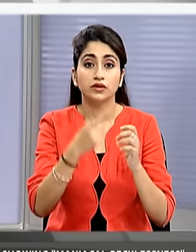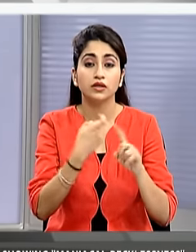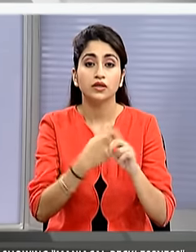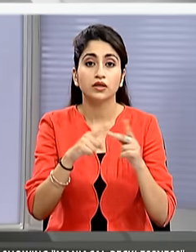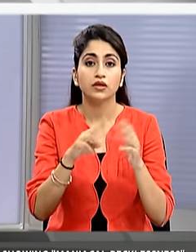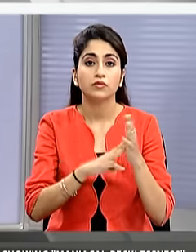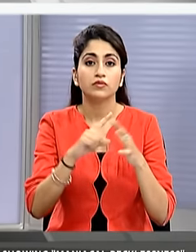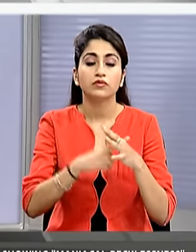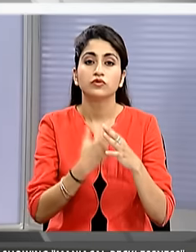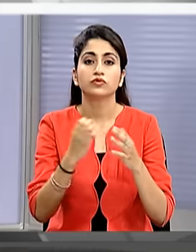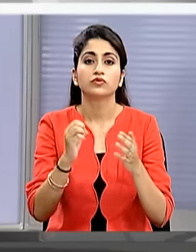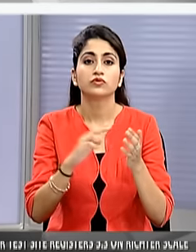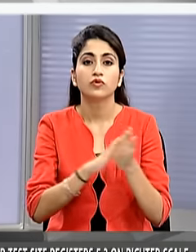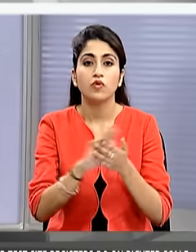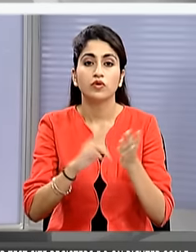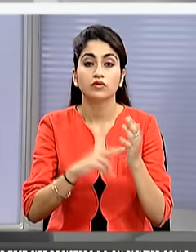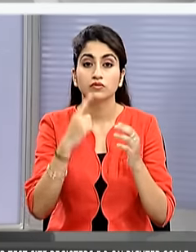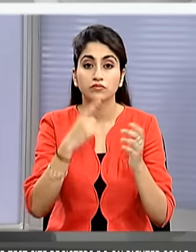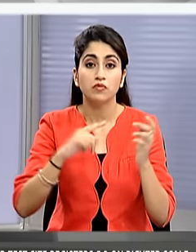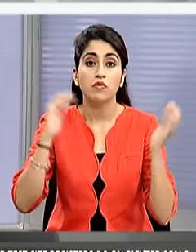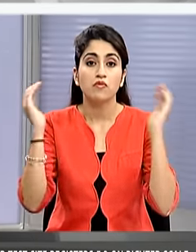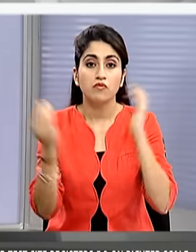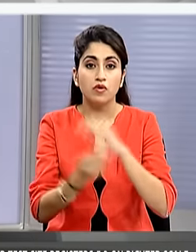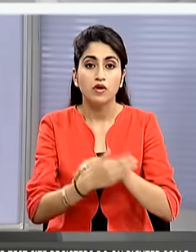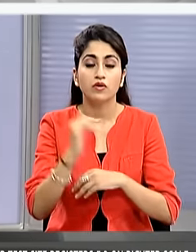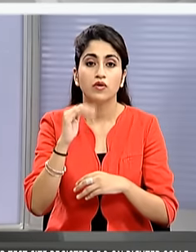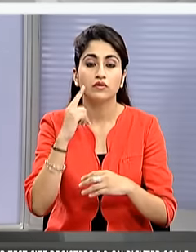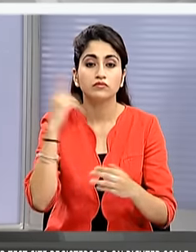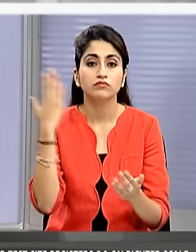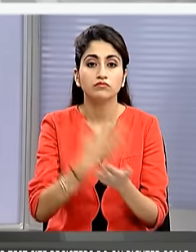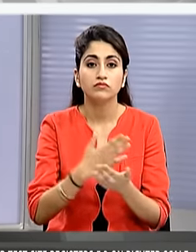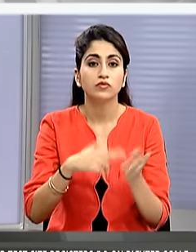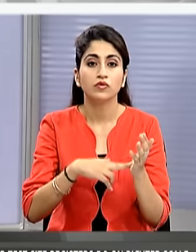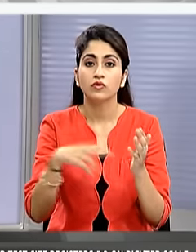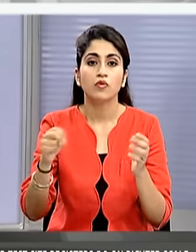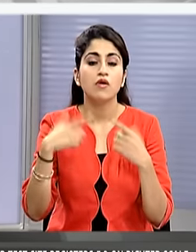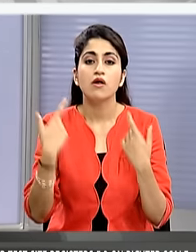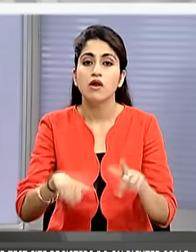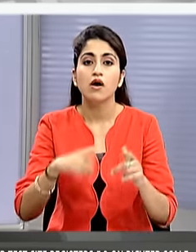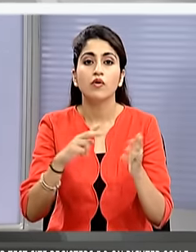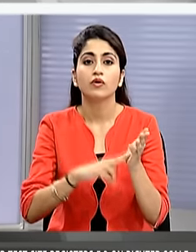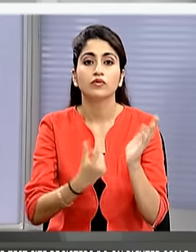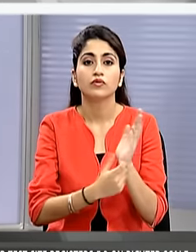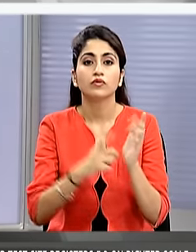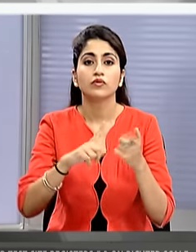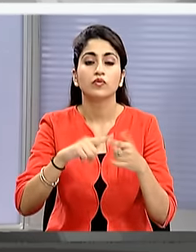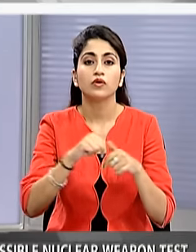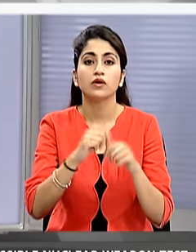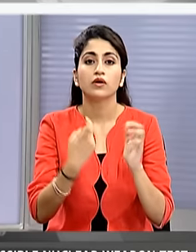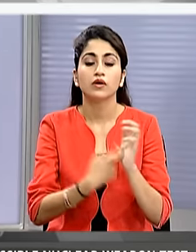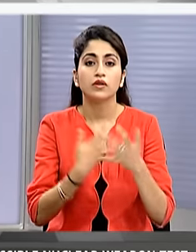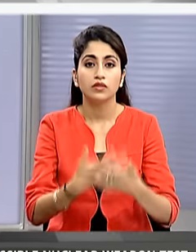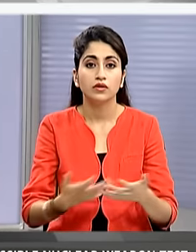showing maniacal recklessness in completely ignoring the world's call to abandon his pursuit of nuclear